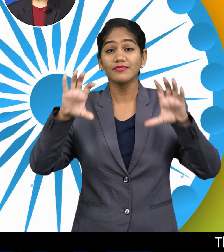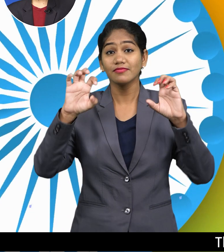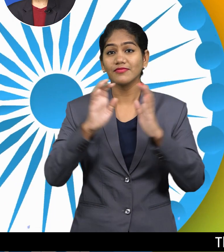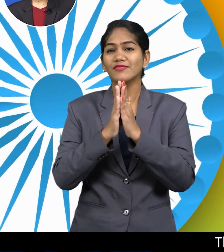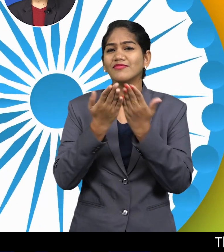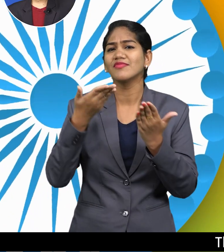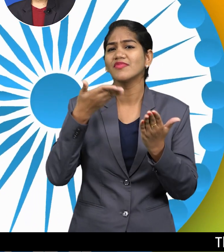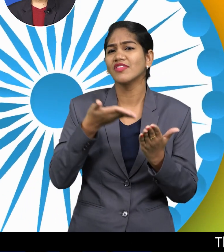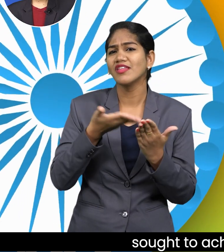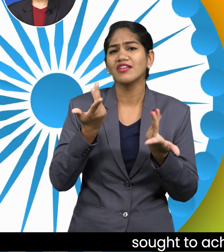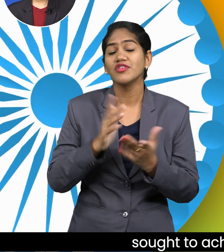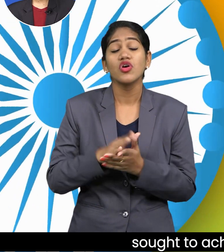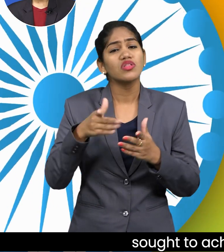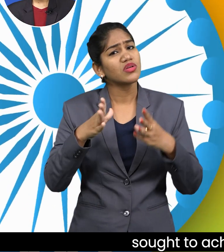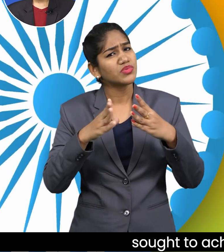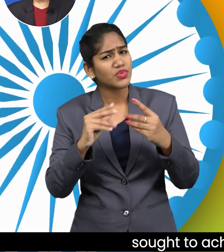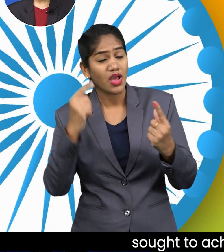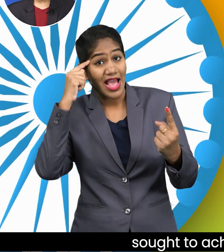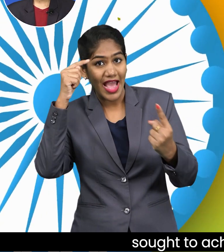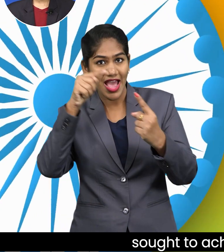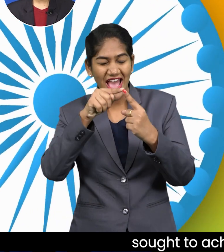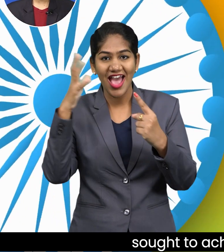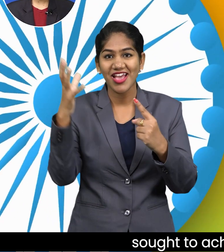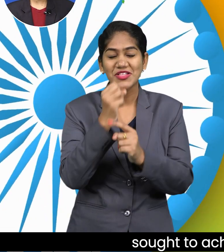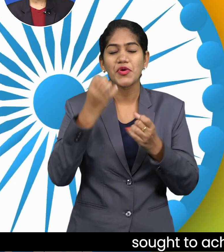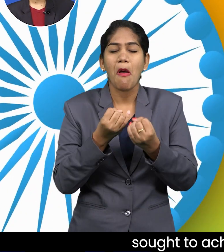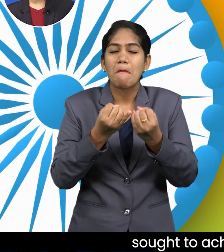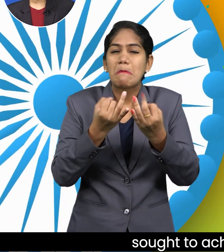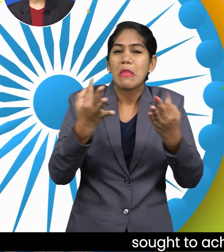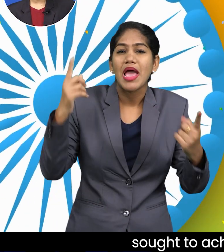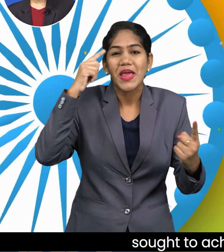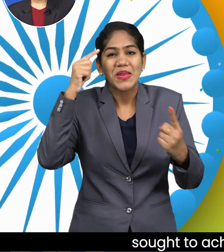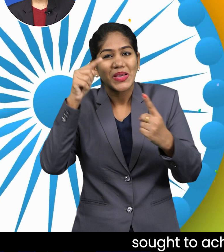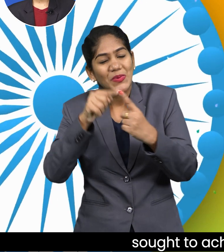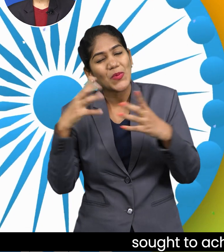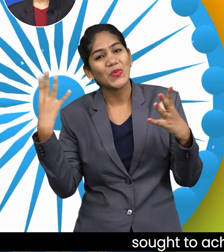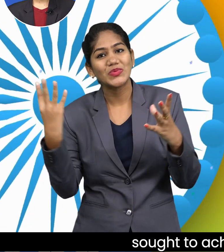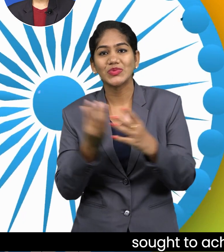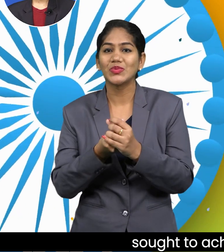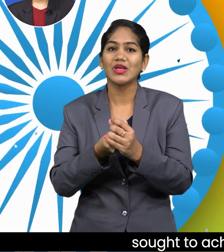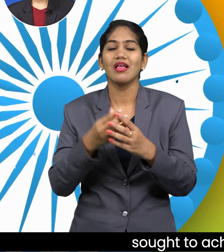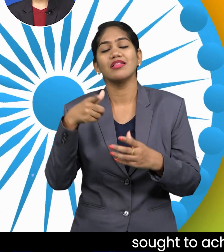The Constitution sought to achieve many goals together.